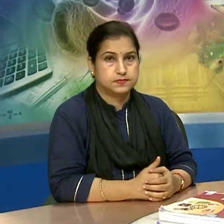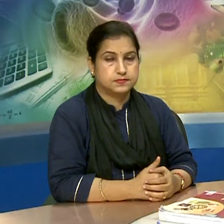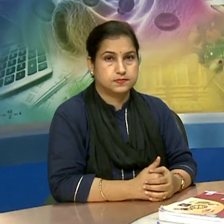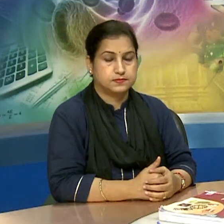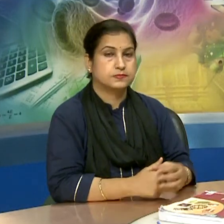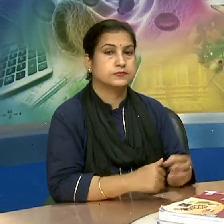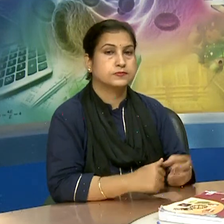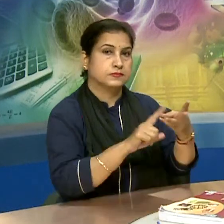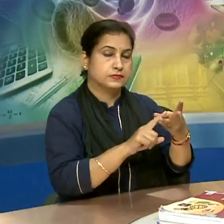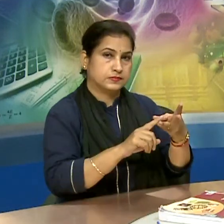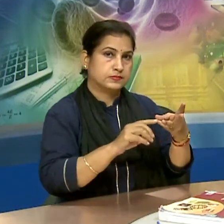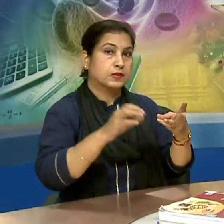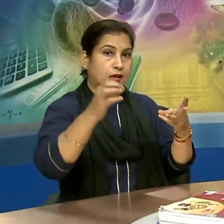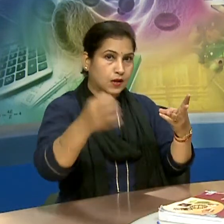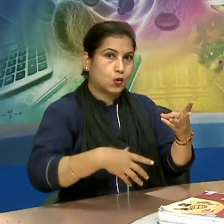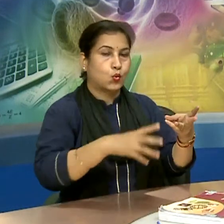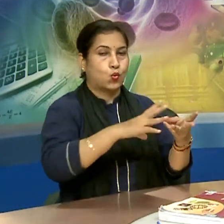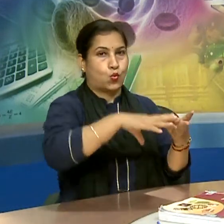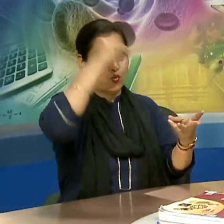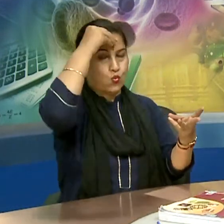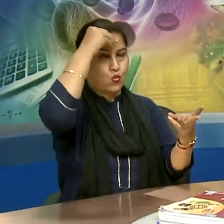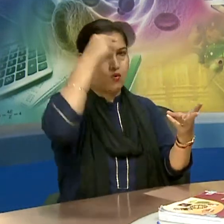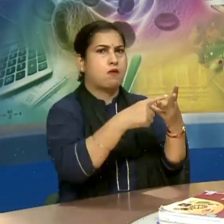Here's the next rule to remember.